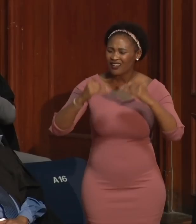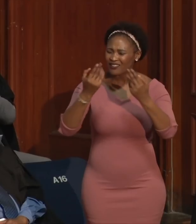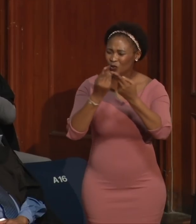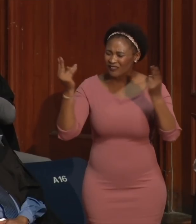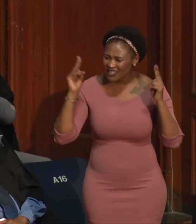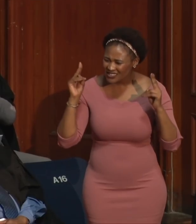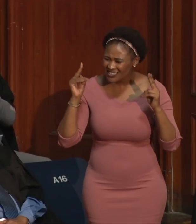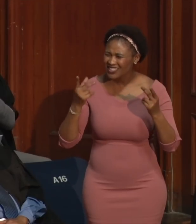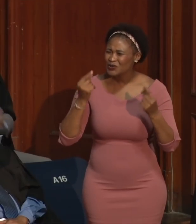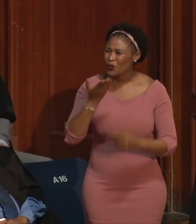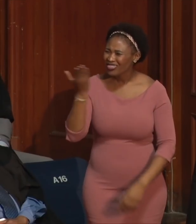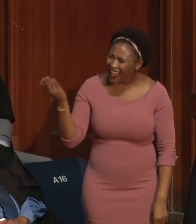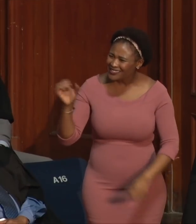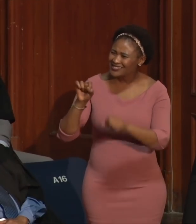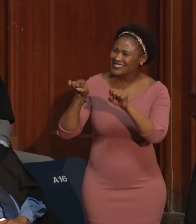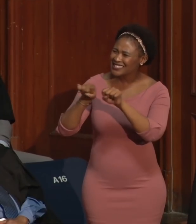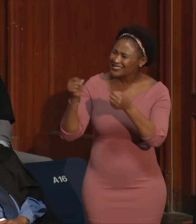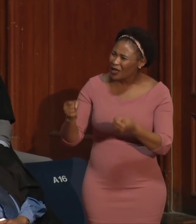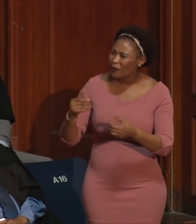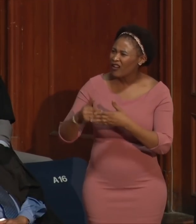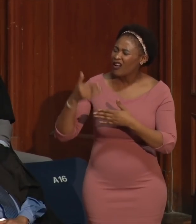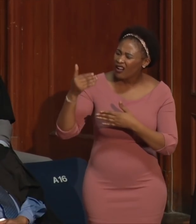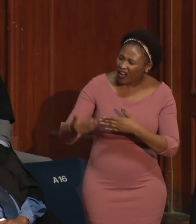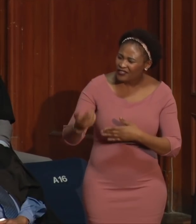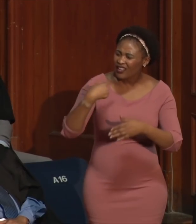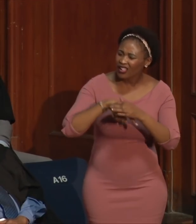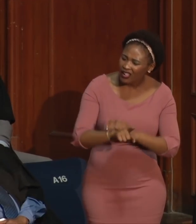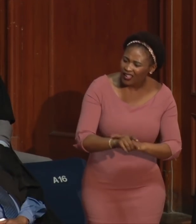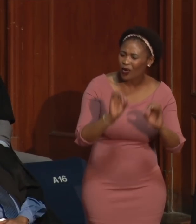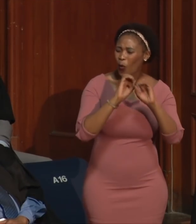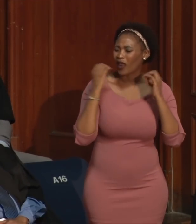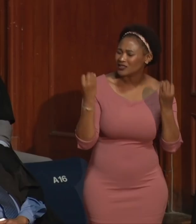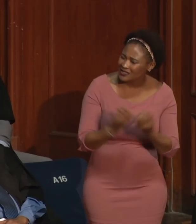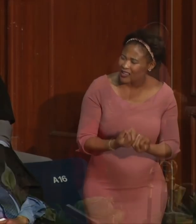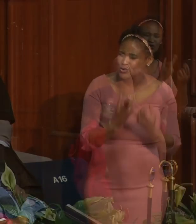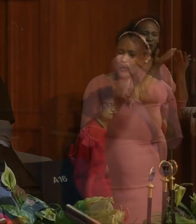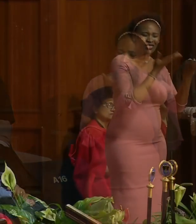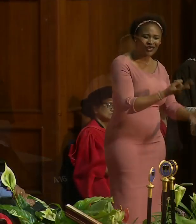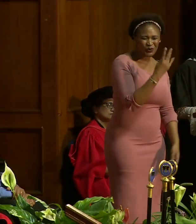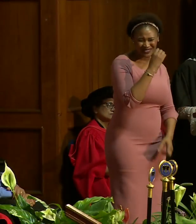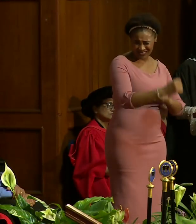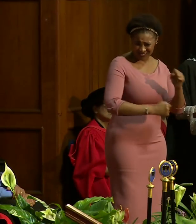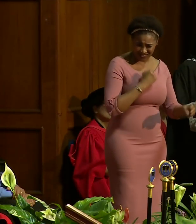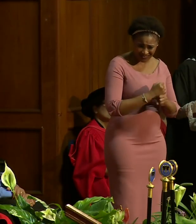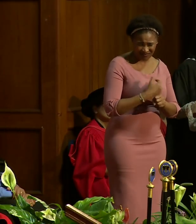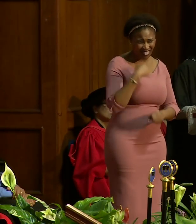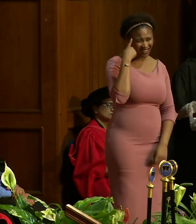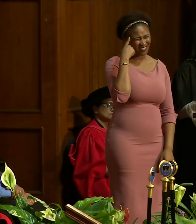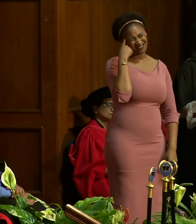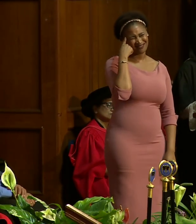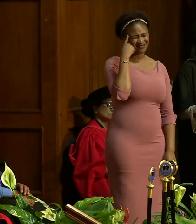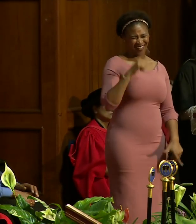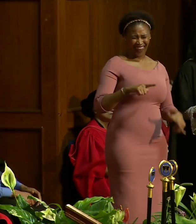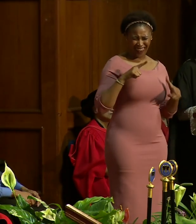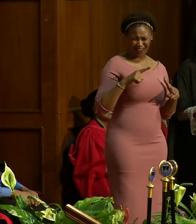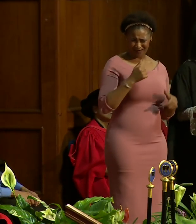university, do that system, and then I'm supposed to join a large organization and do that for 20 years. And I started wondering, is my